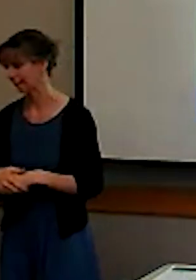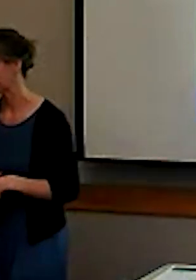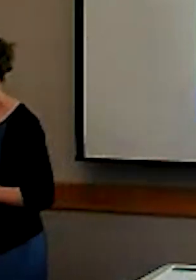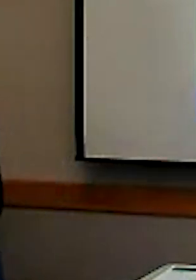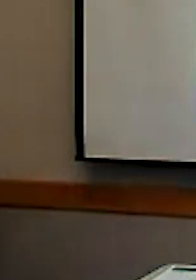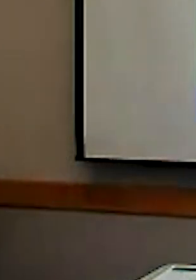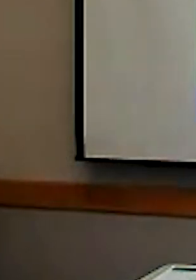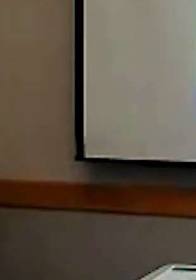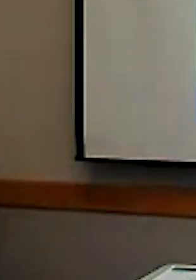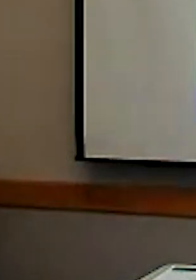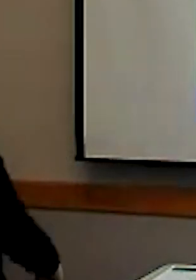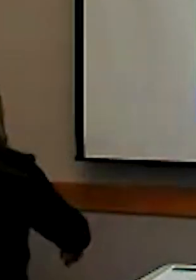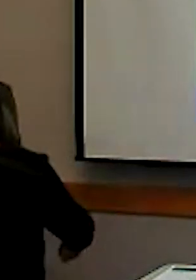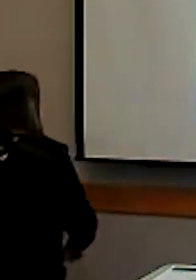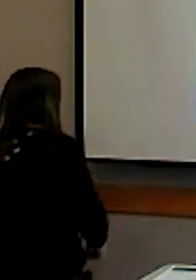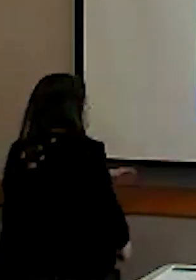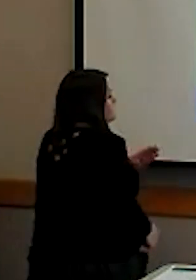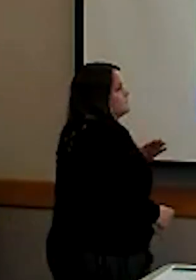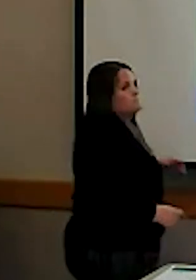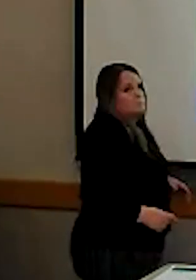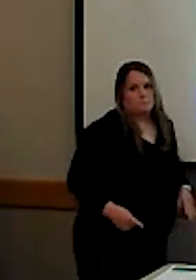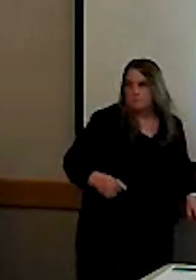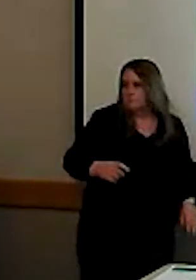the top right,